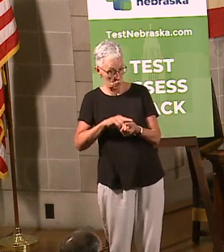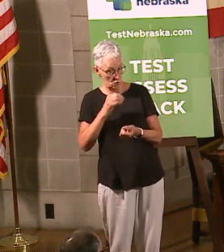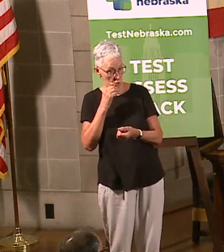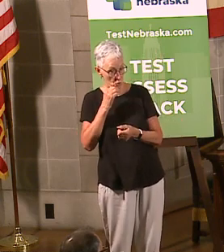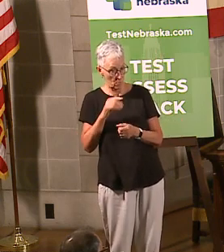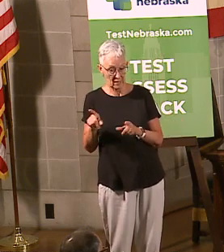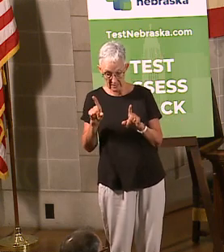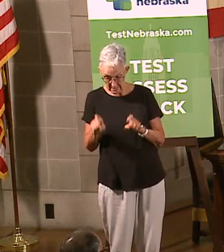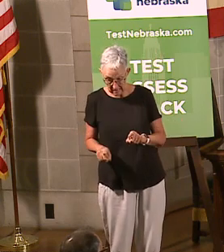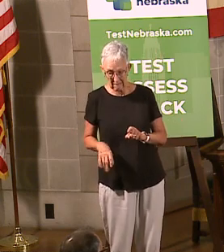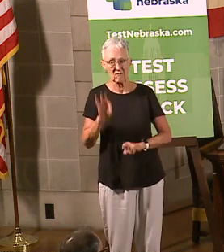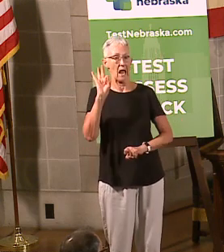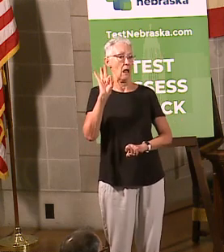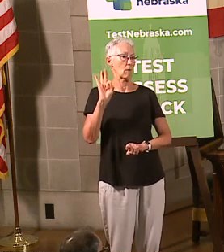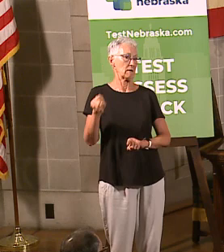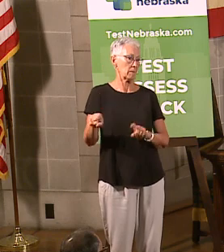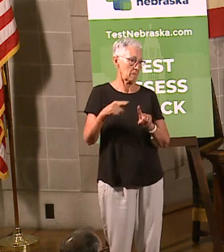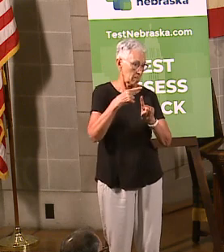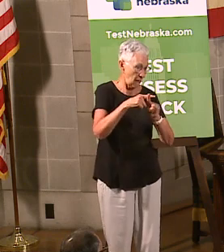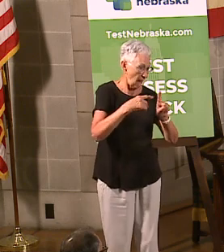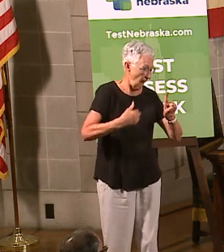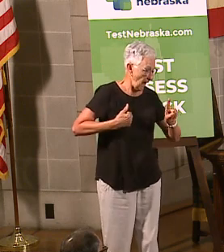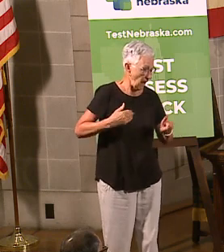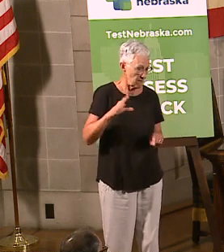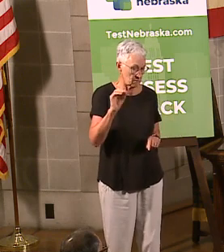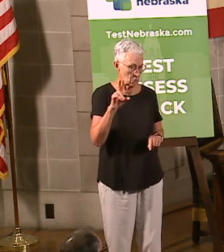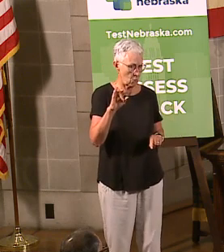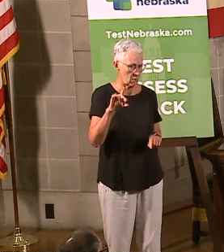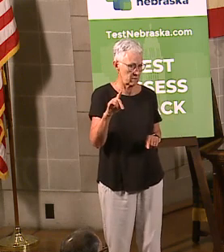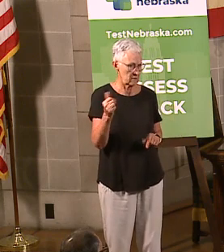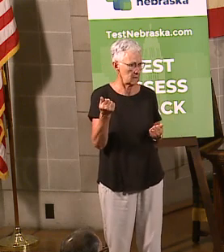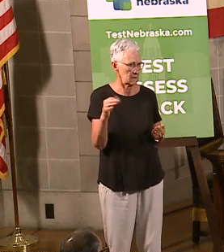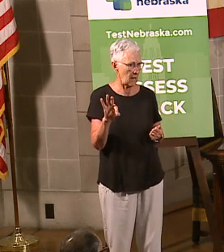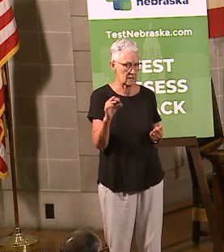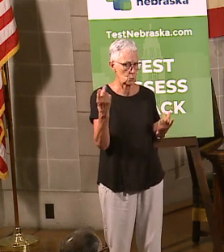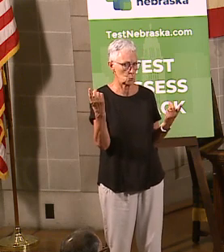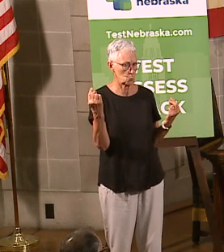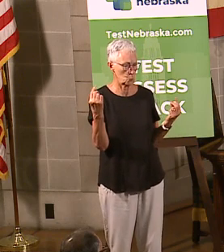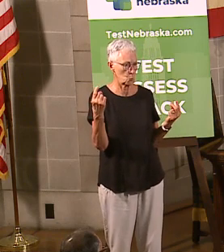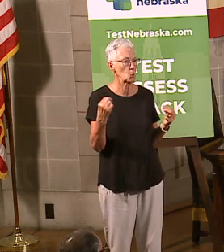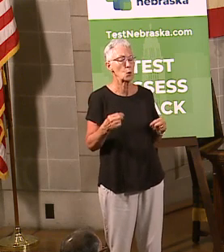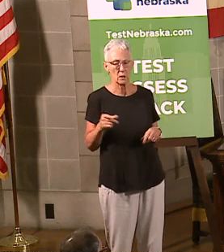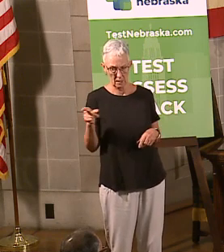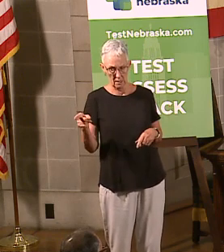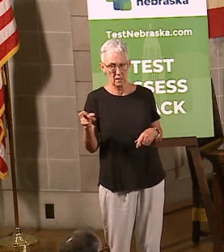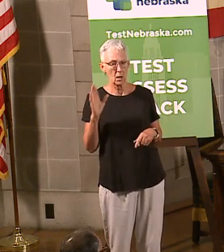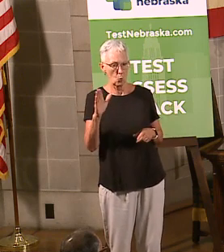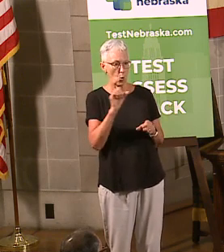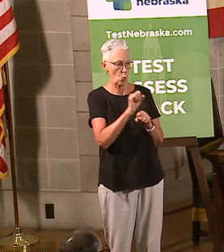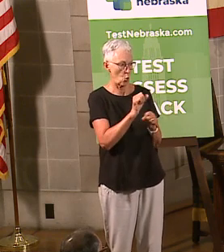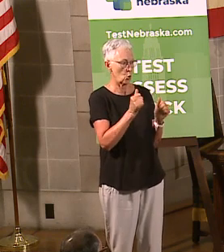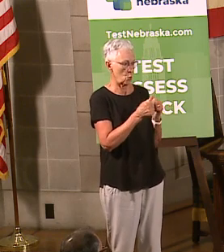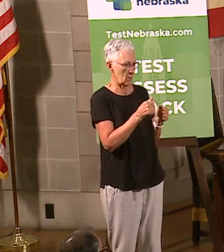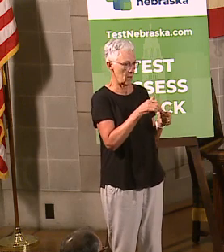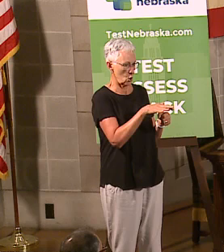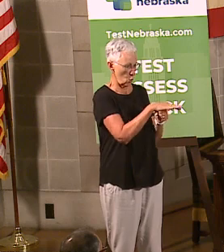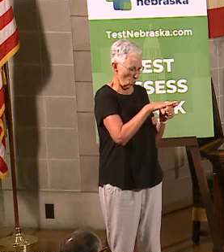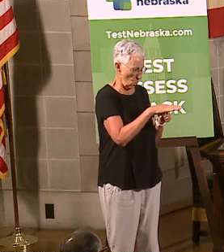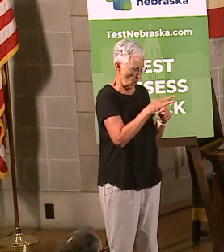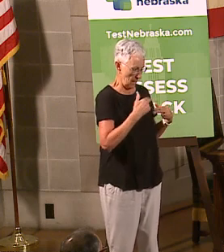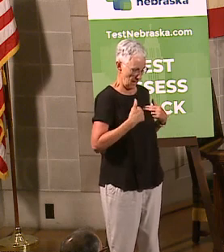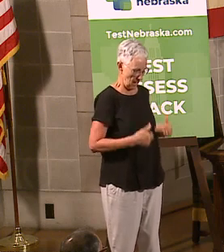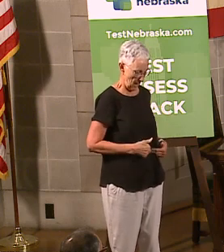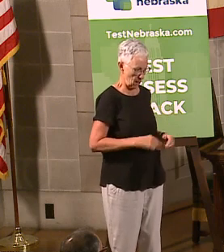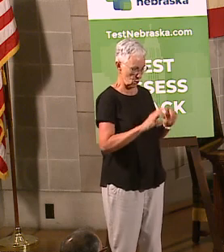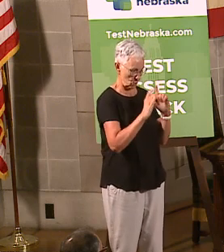resident, then they'll work with the local health department, and likely the ICAP team will also come in and kind of